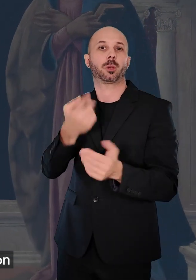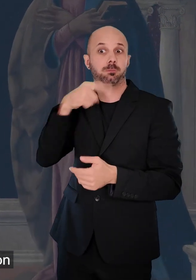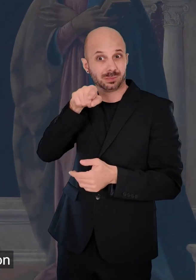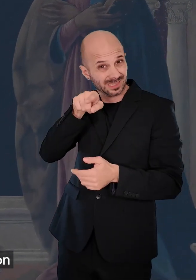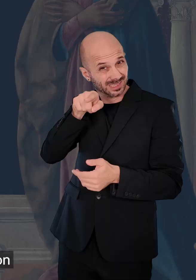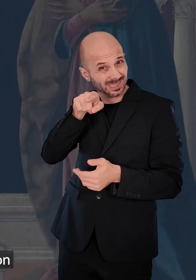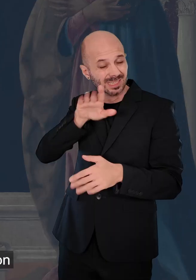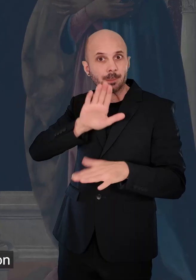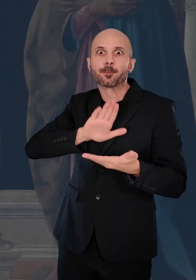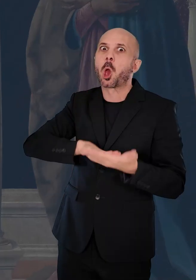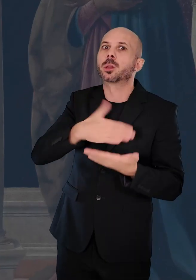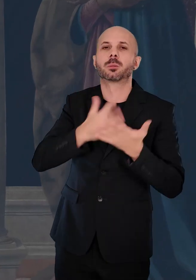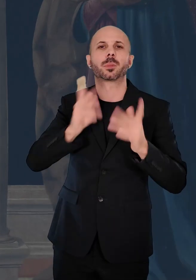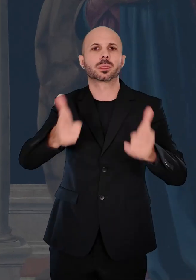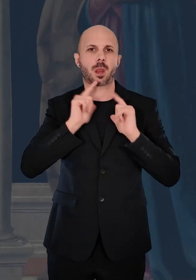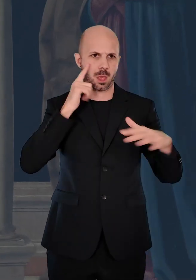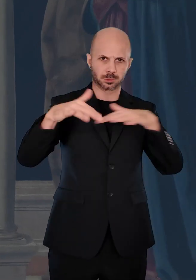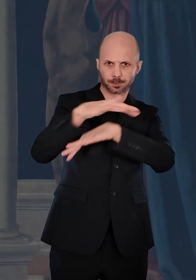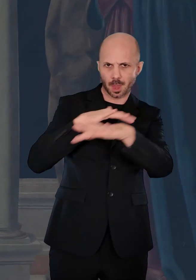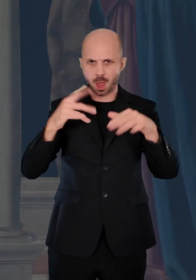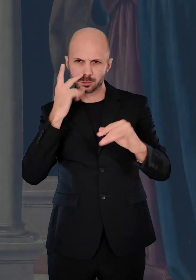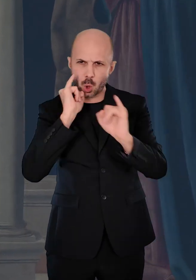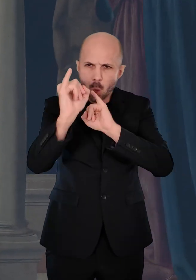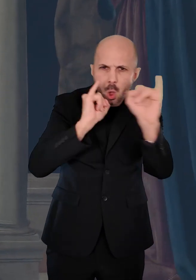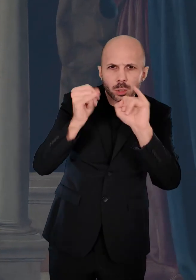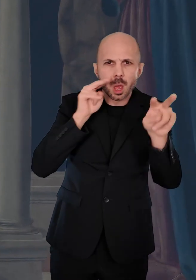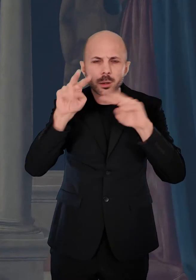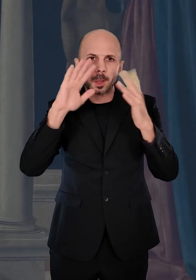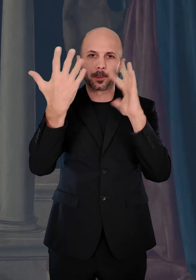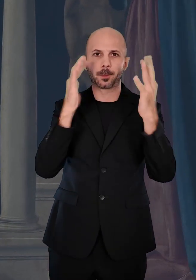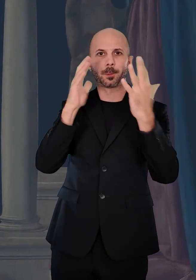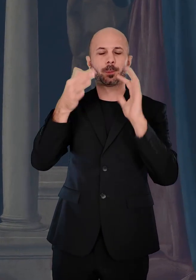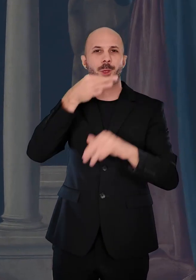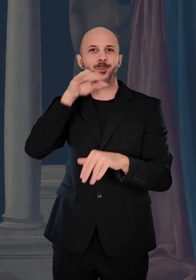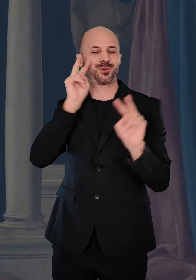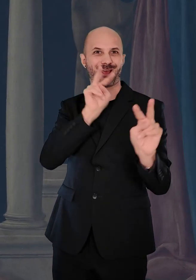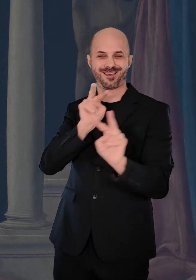element in the creation of the speciality of the work.